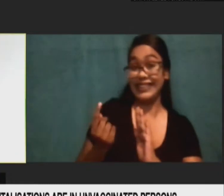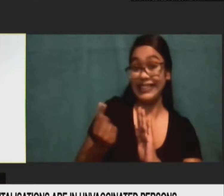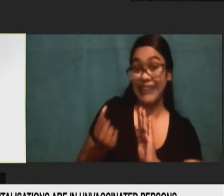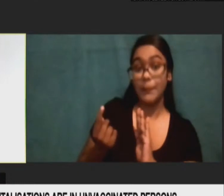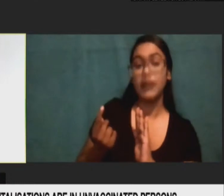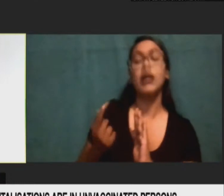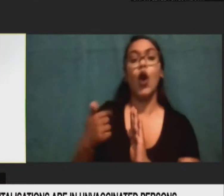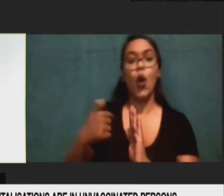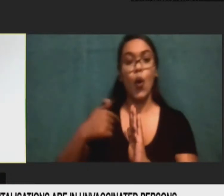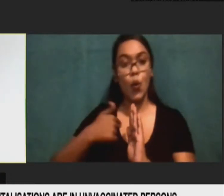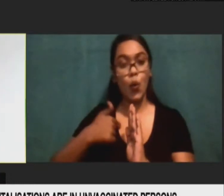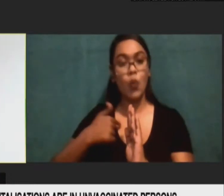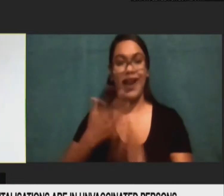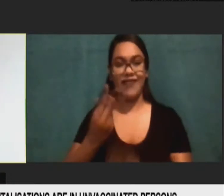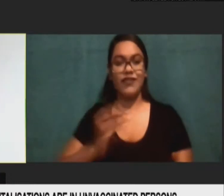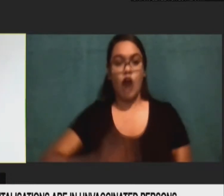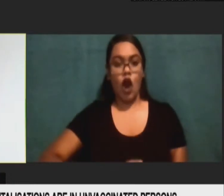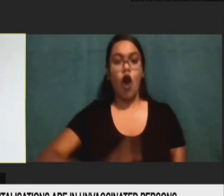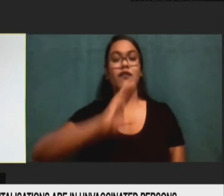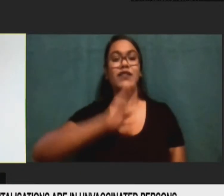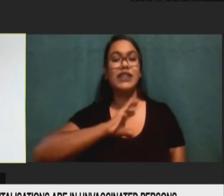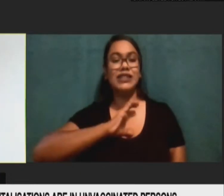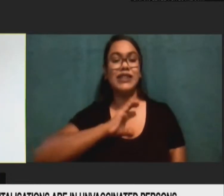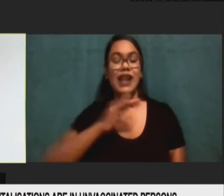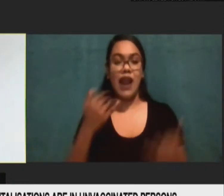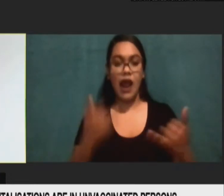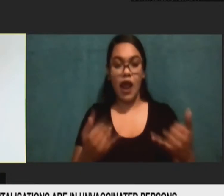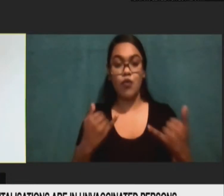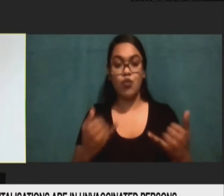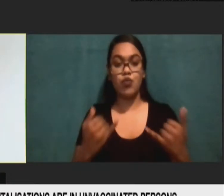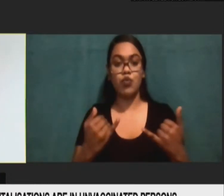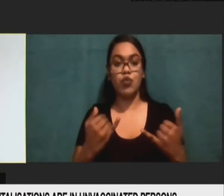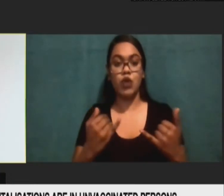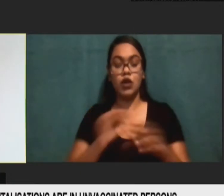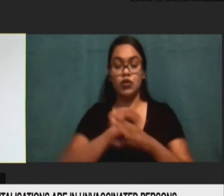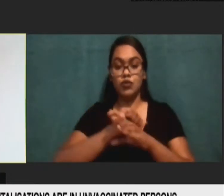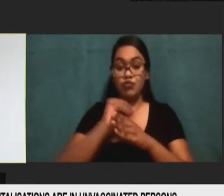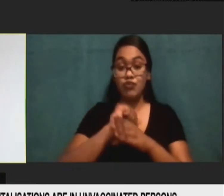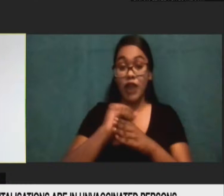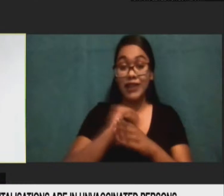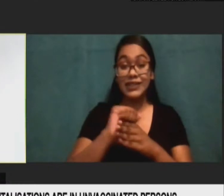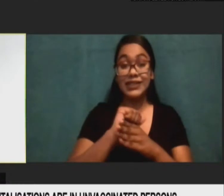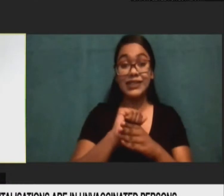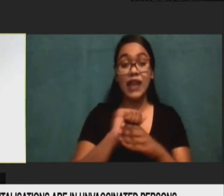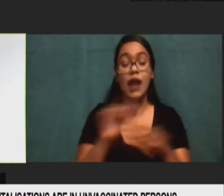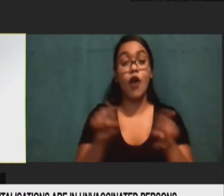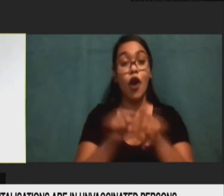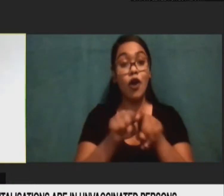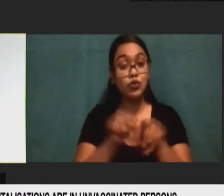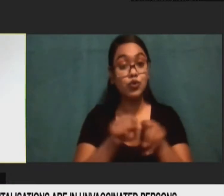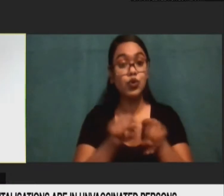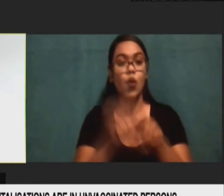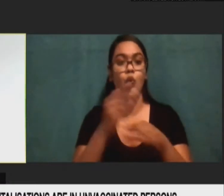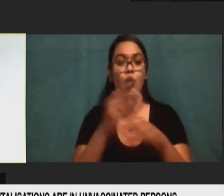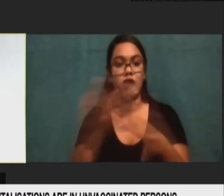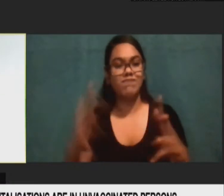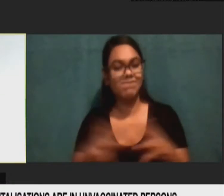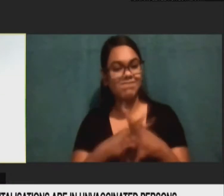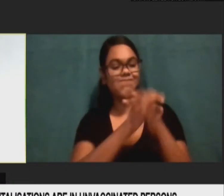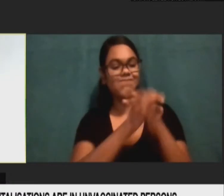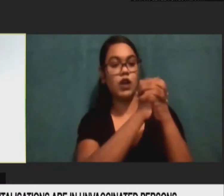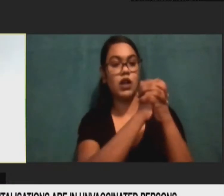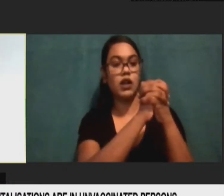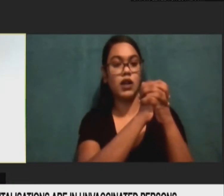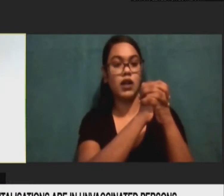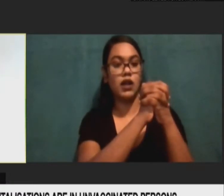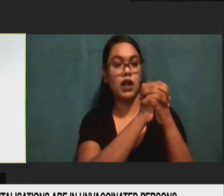the confidence, as we have been able to collectively and collaboratively manage the third wave together with the